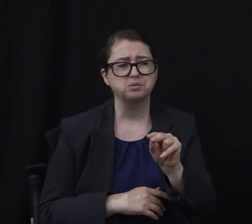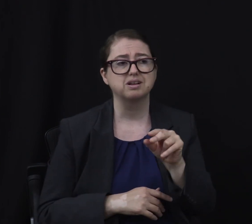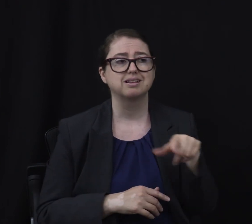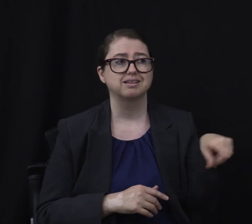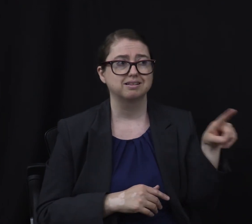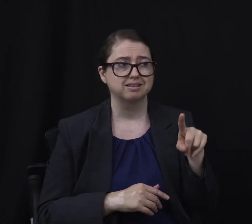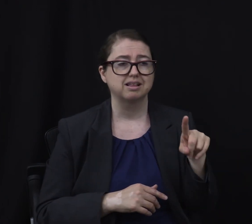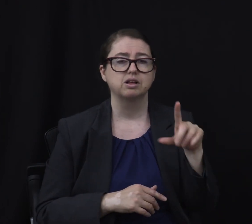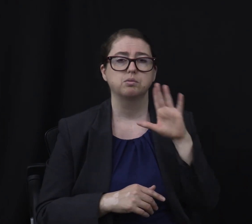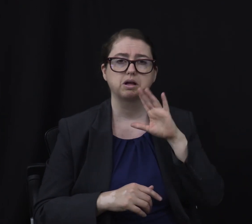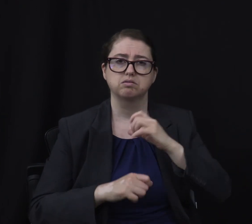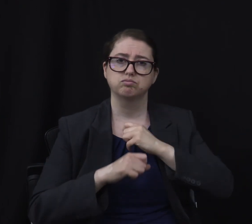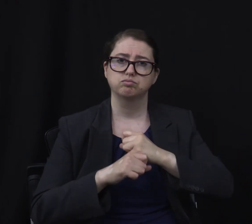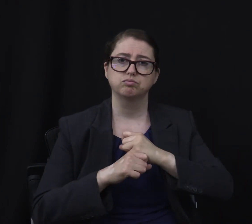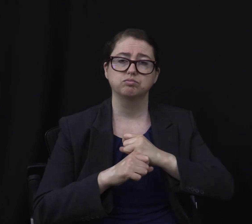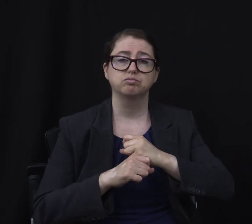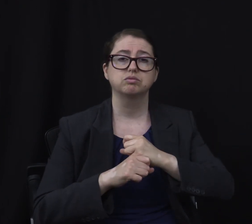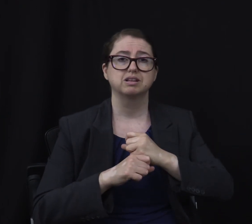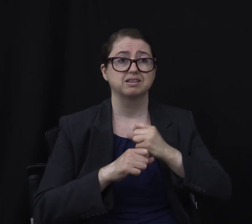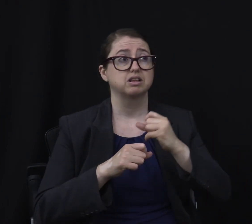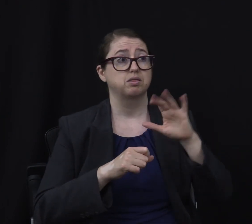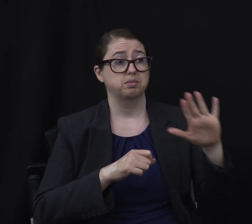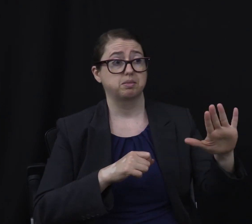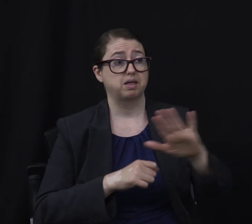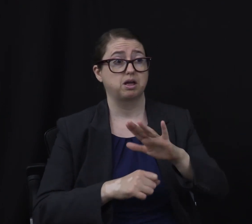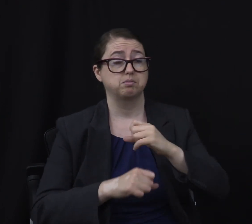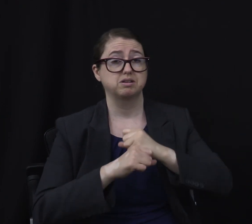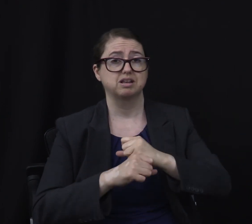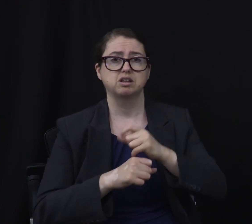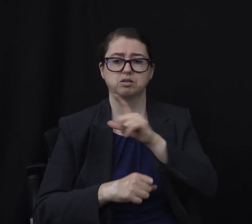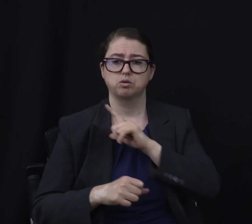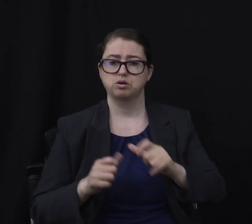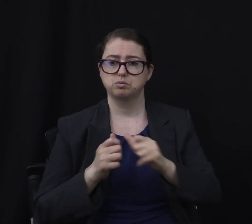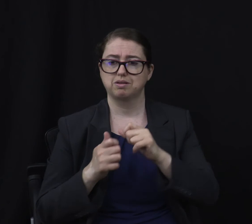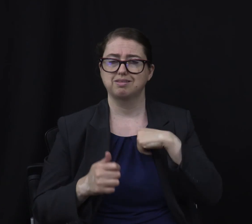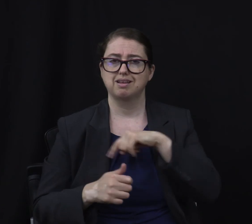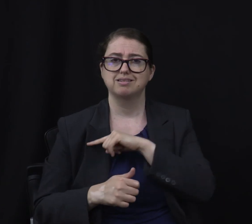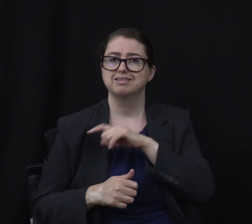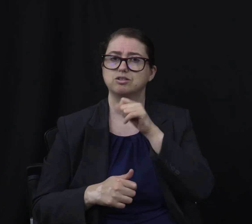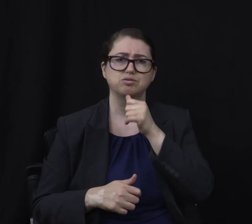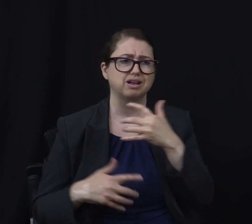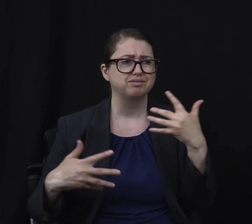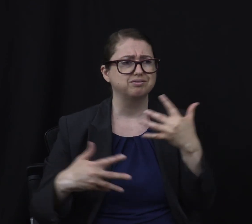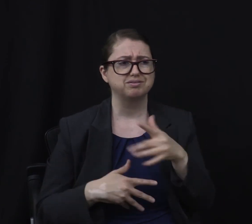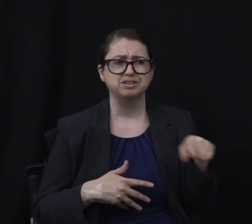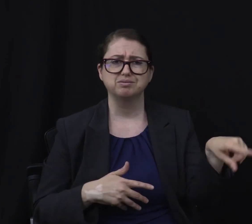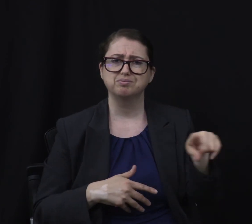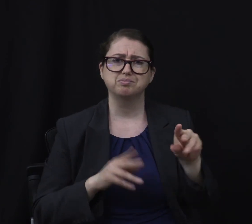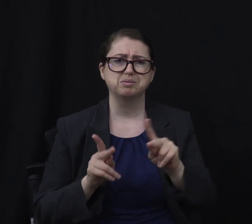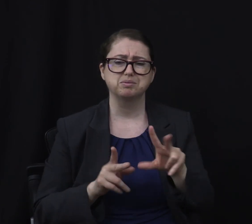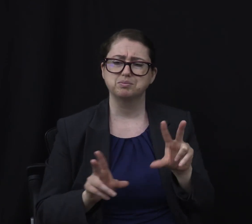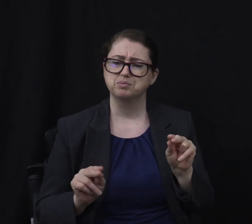has departed from them, and the Lord is with us. Do not fear them.